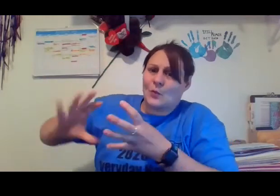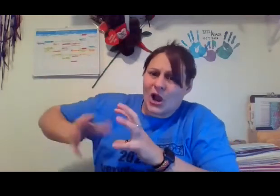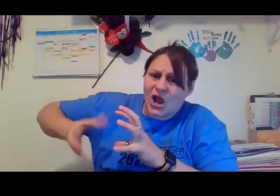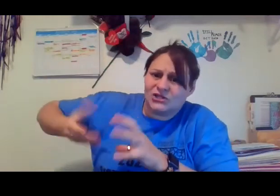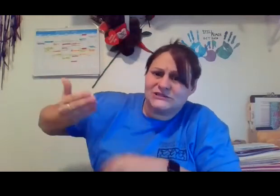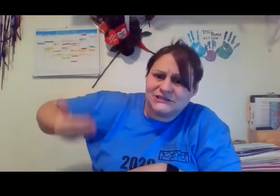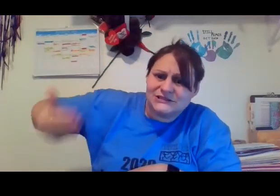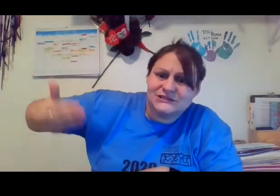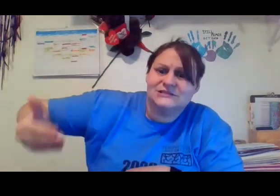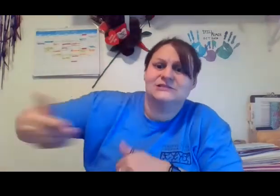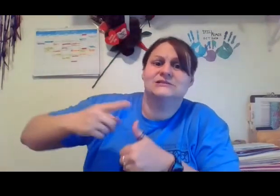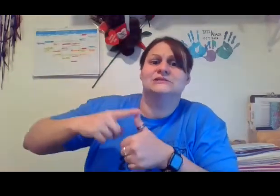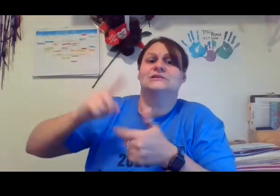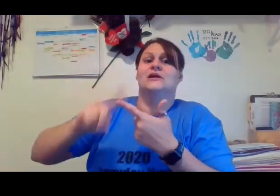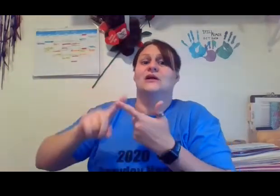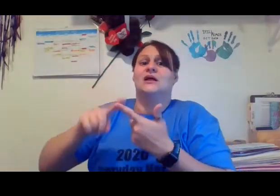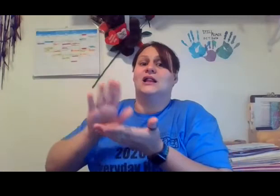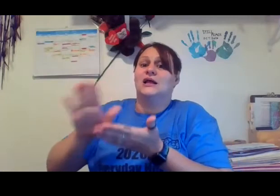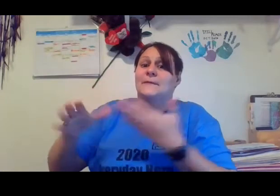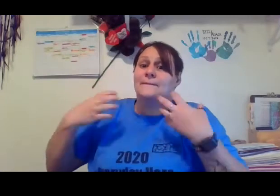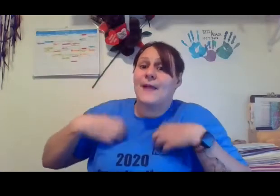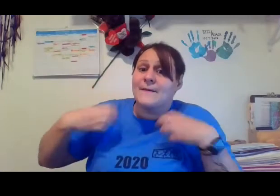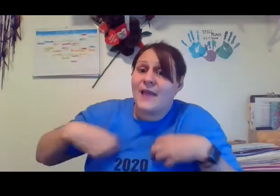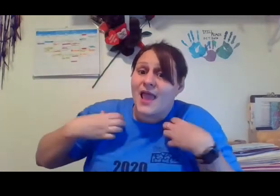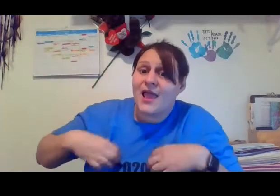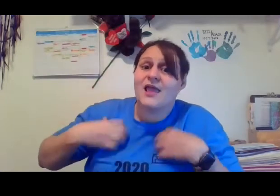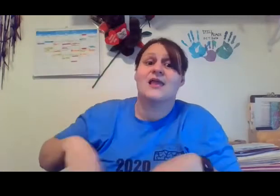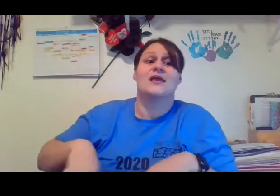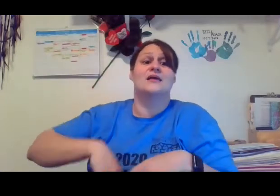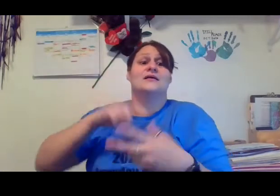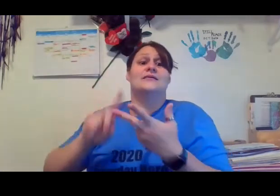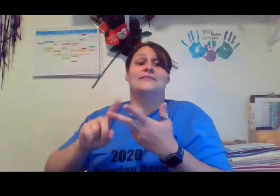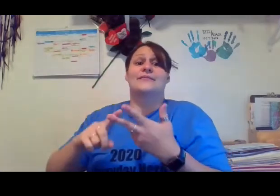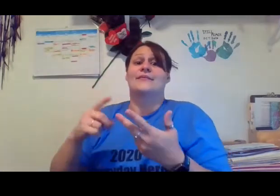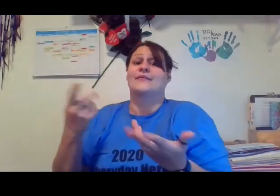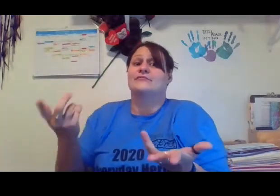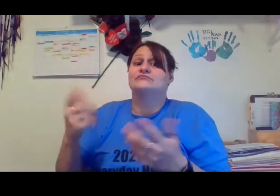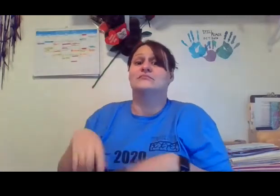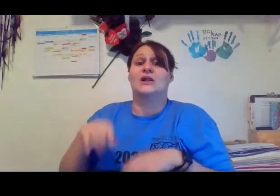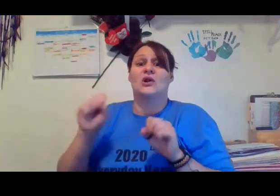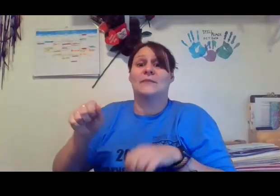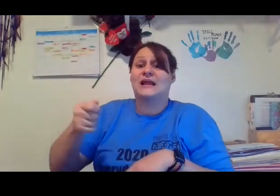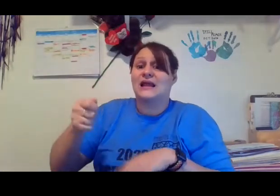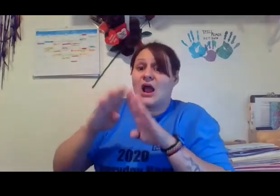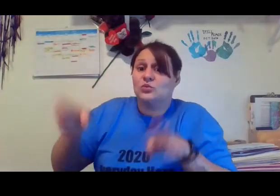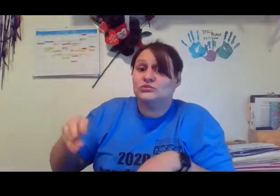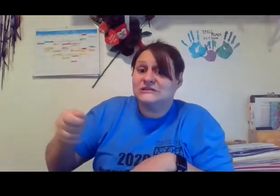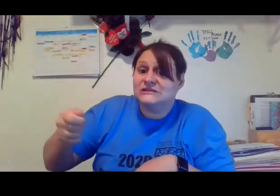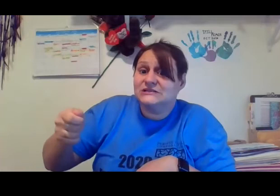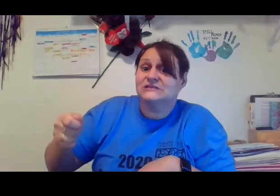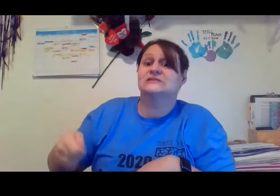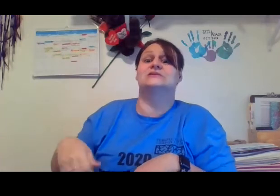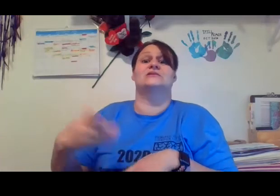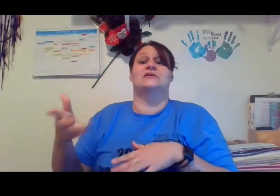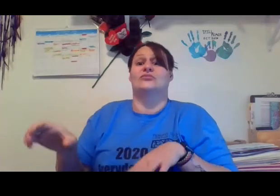Vehicles, the keys for these vehicles, make sure you clean the keys as well. Brooklyn, there are backpacks, personal bags that we take with